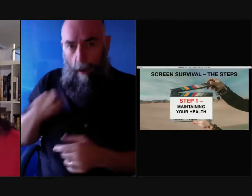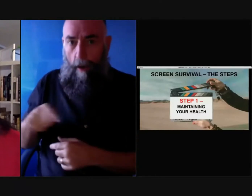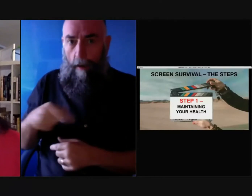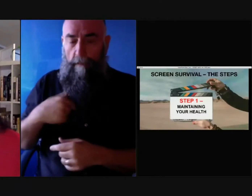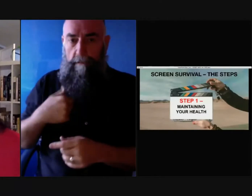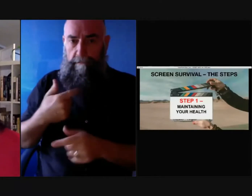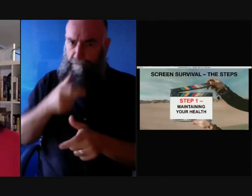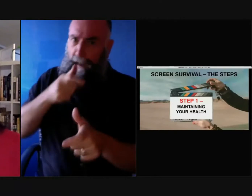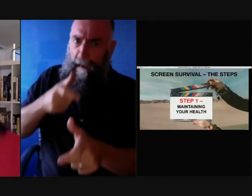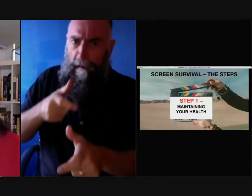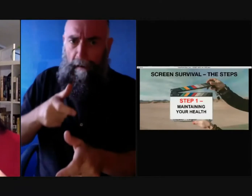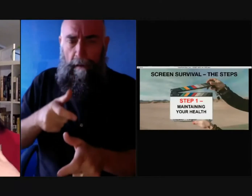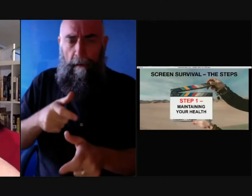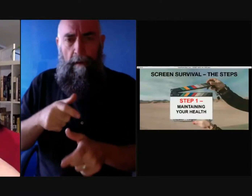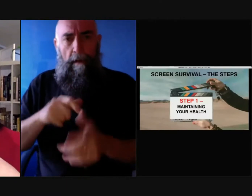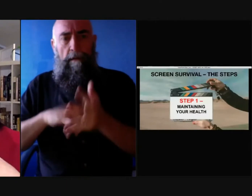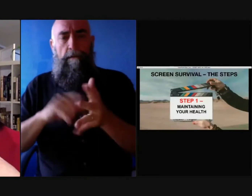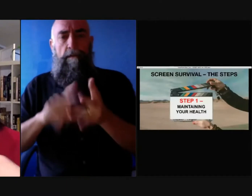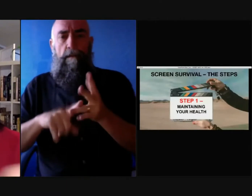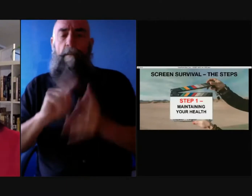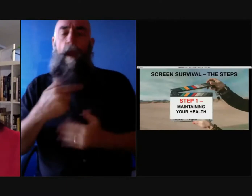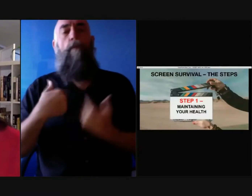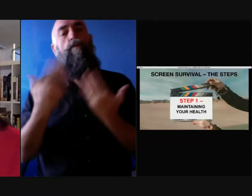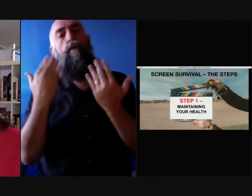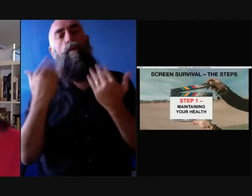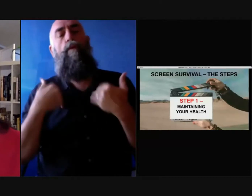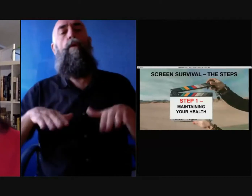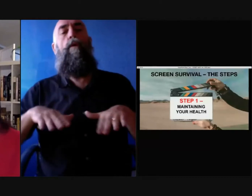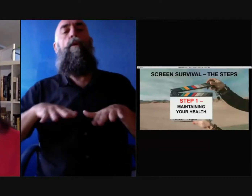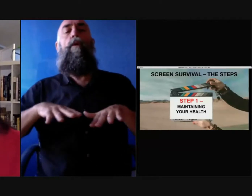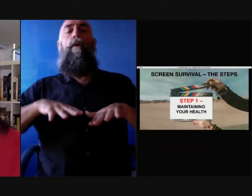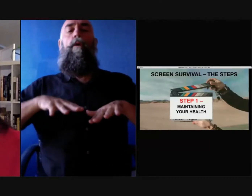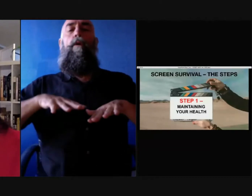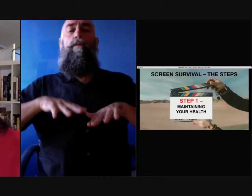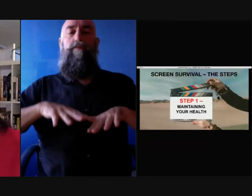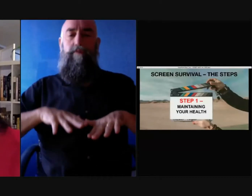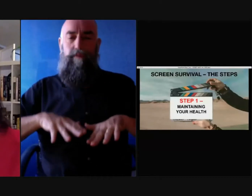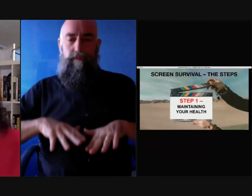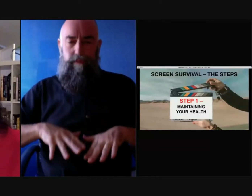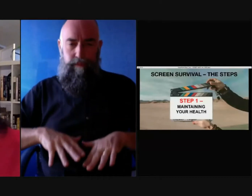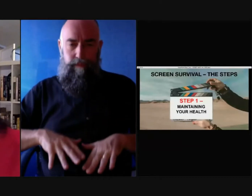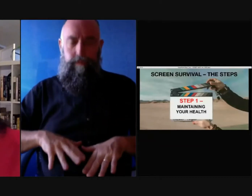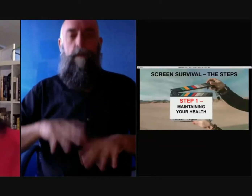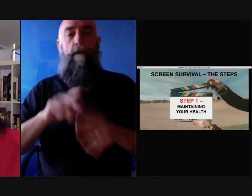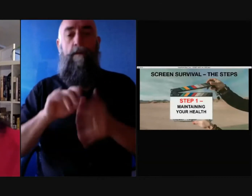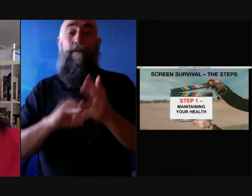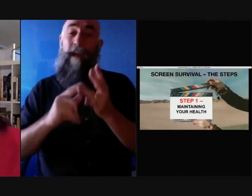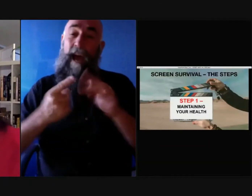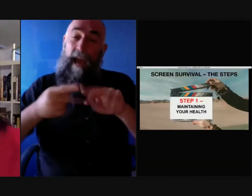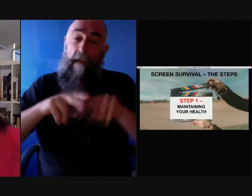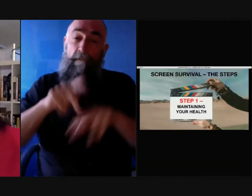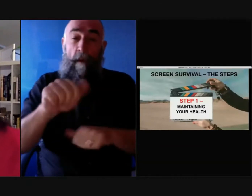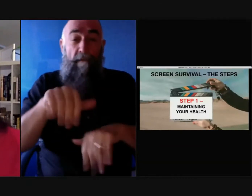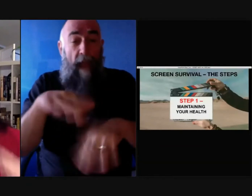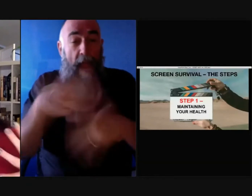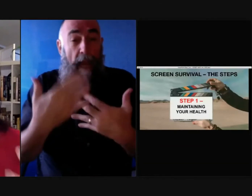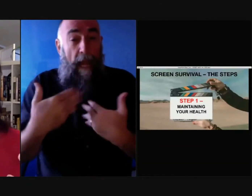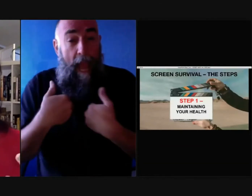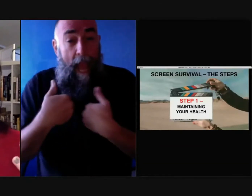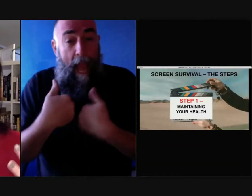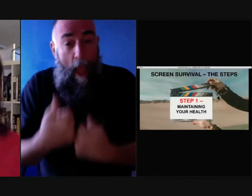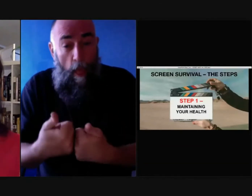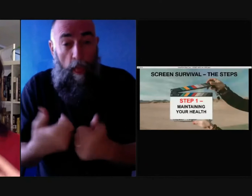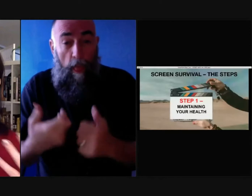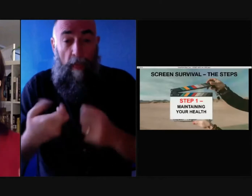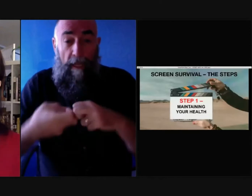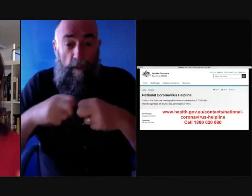from me. I kept myself nice. If you are having any health issues whatsoever, physical